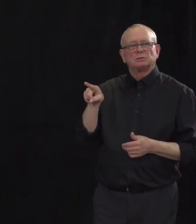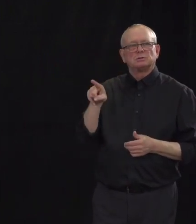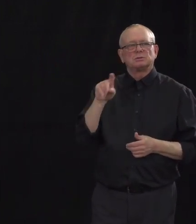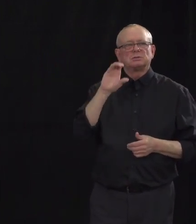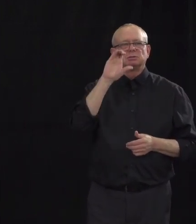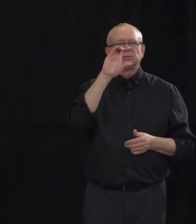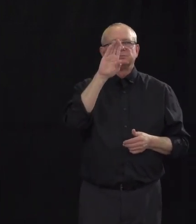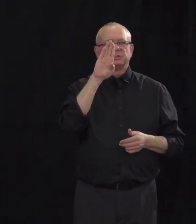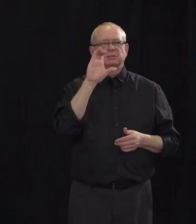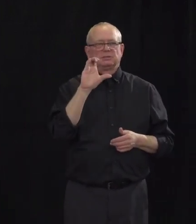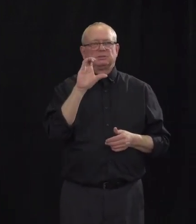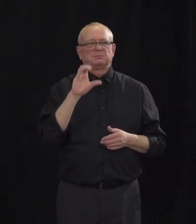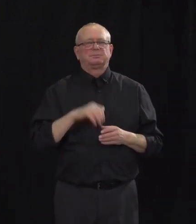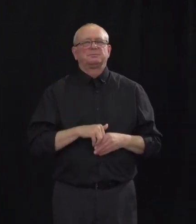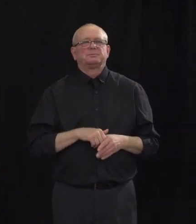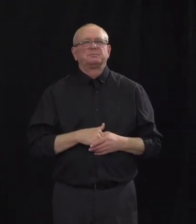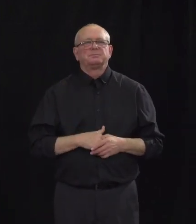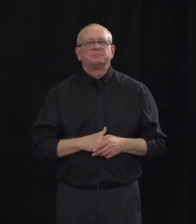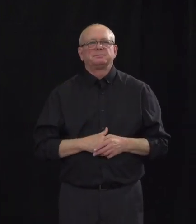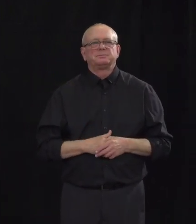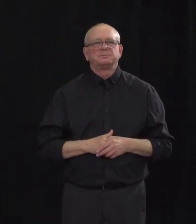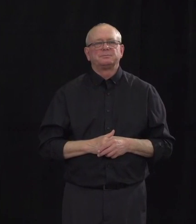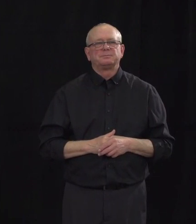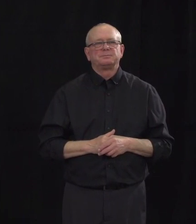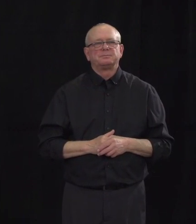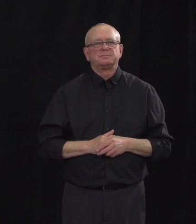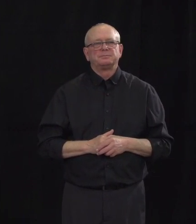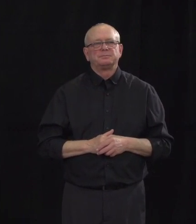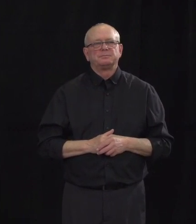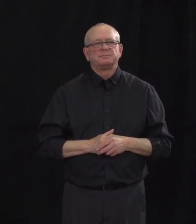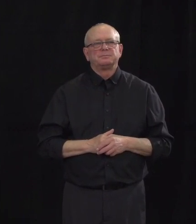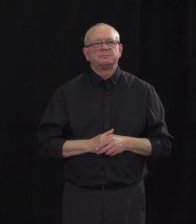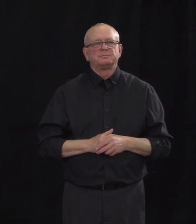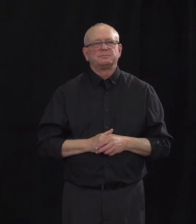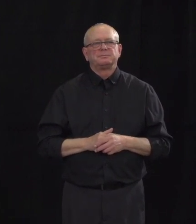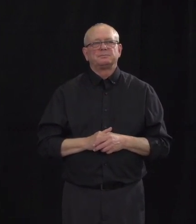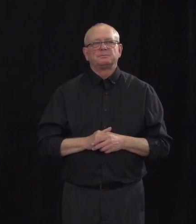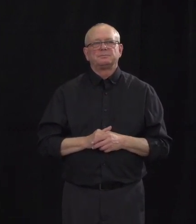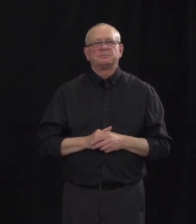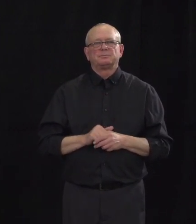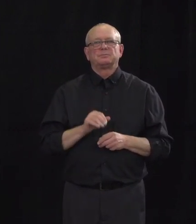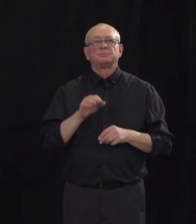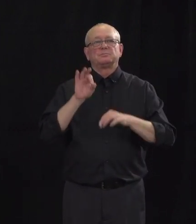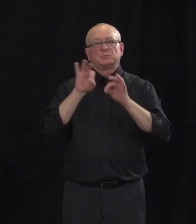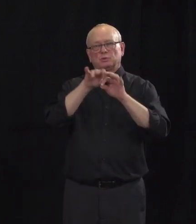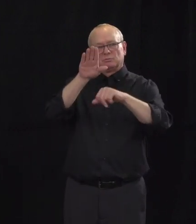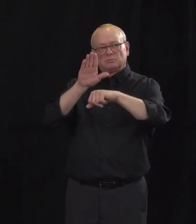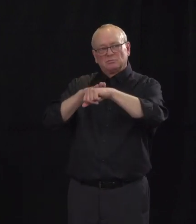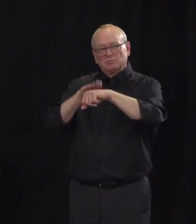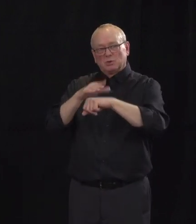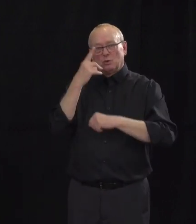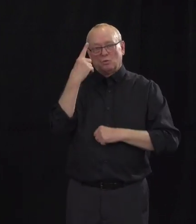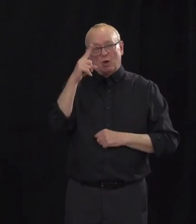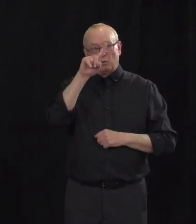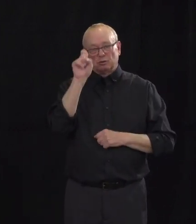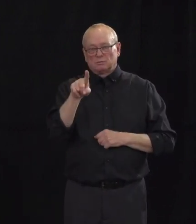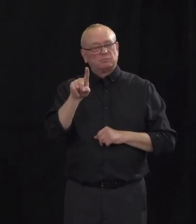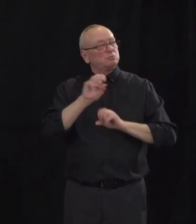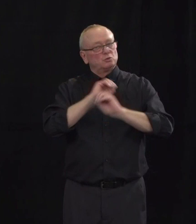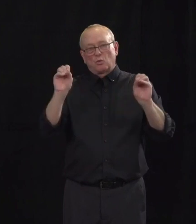just a reminder, we do not have time for follow-up calls. You only get one question, so make them count. Go ahead, Terry.